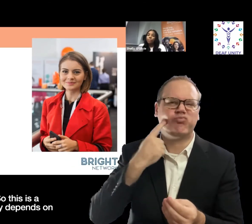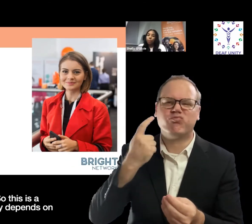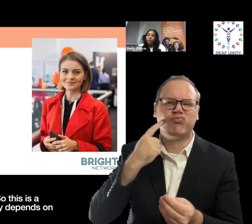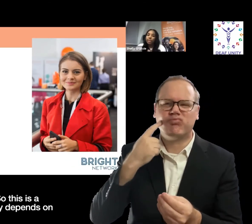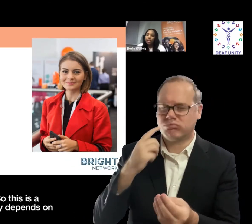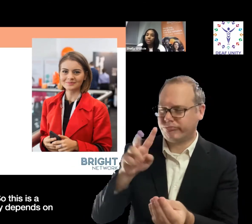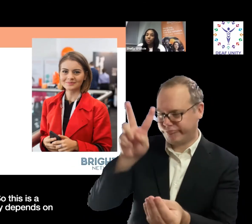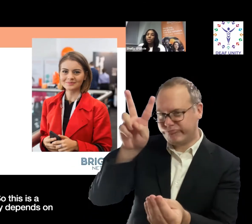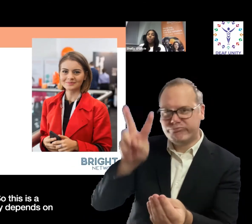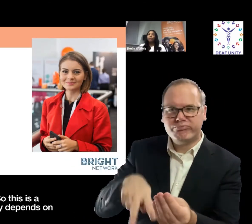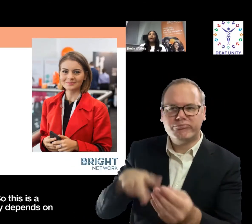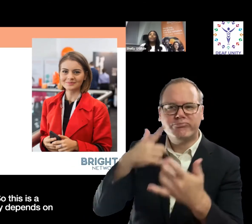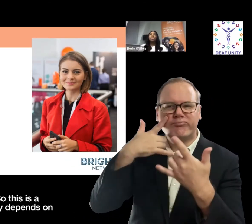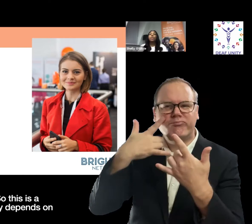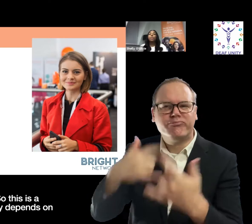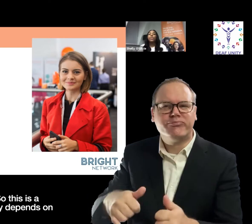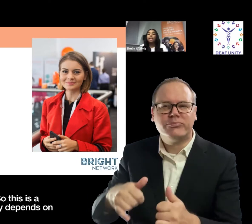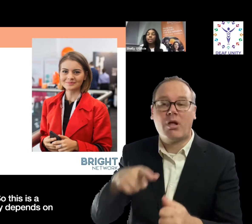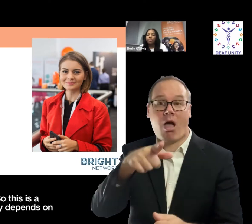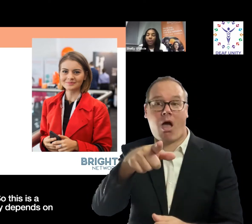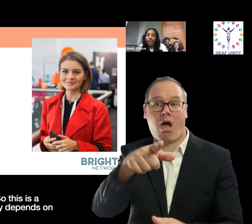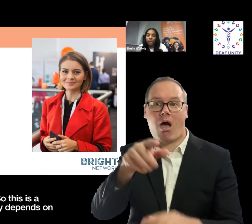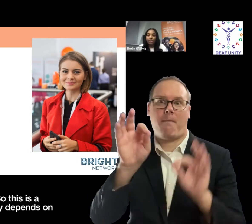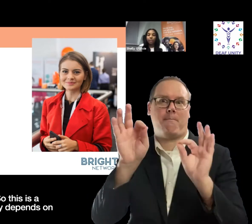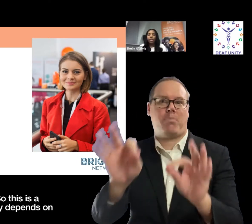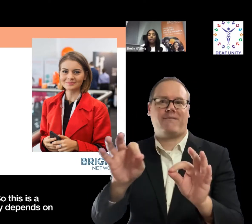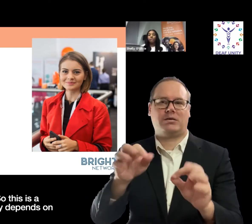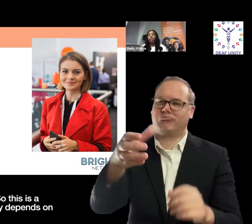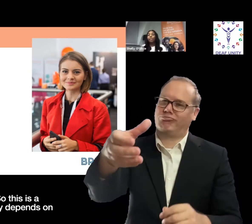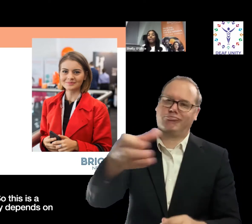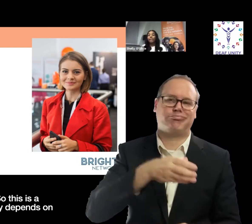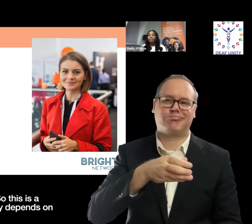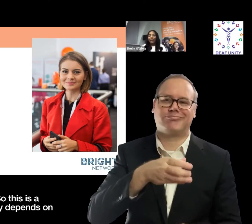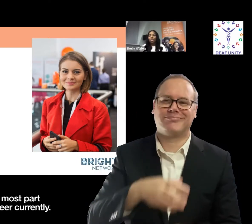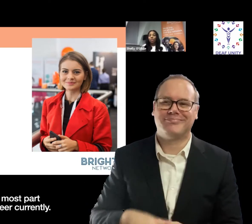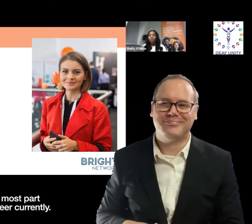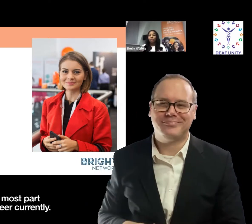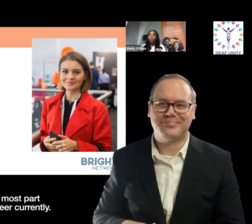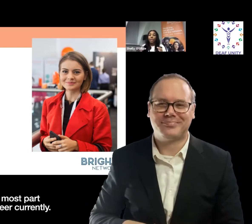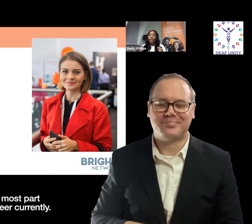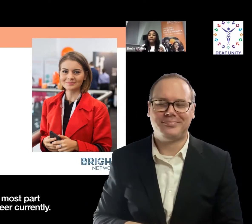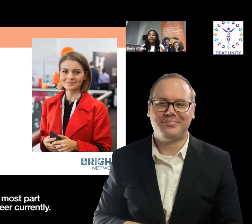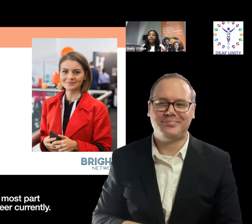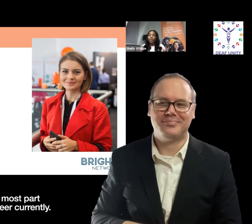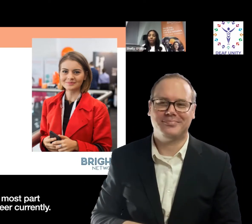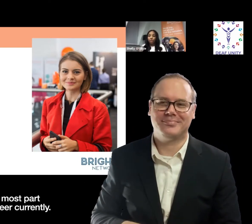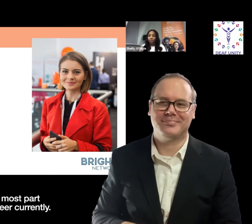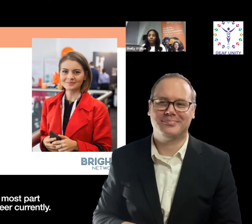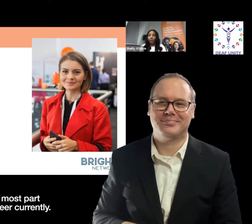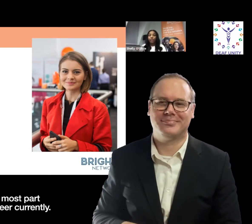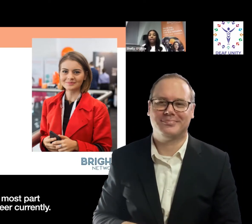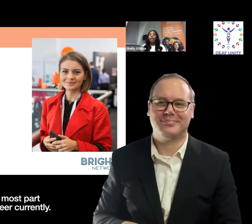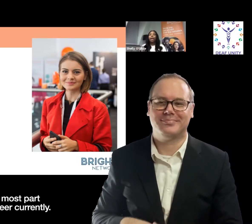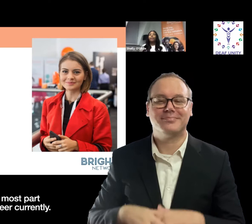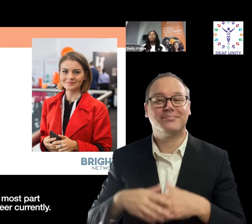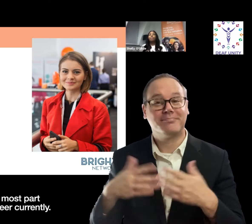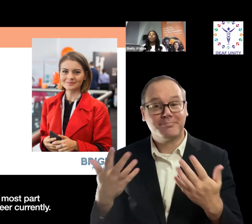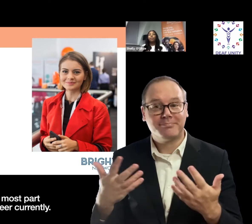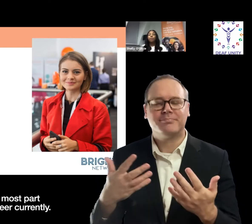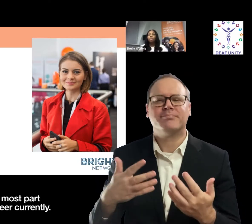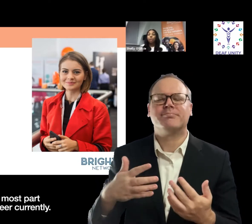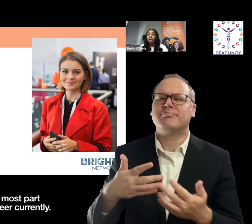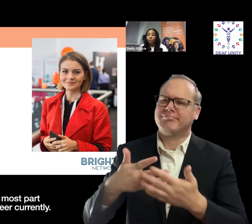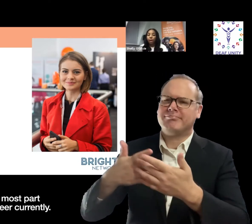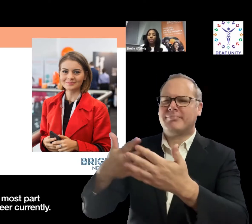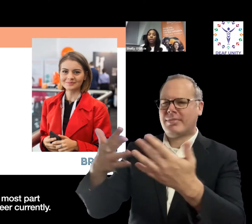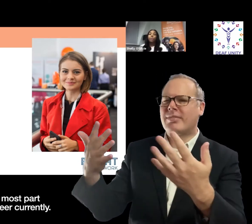Should it be one-sided or two? So this is a very interesting question. So it really depends on the industry you're in.